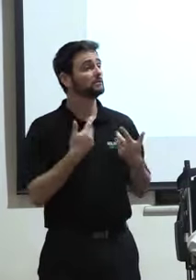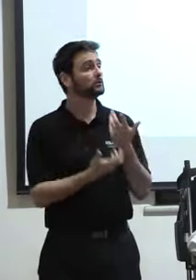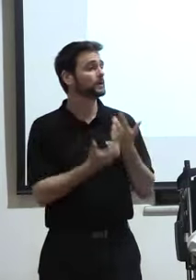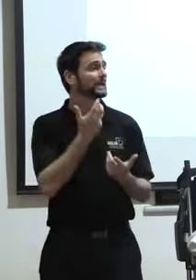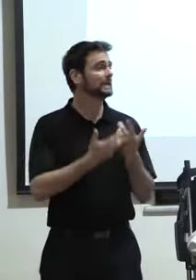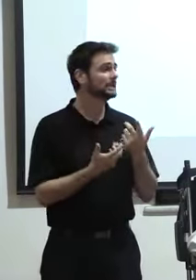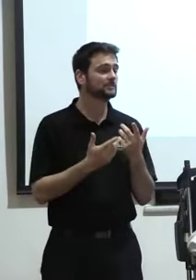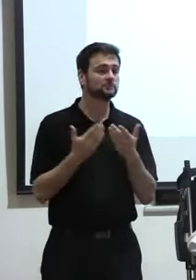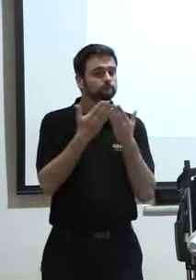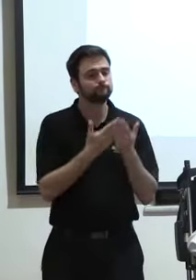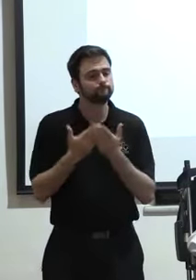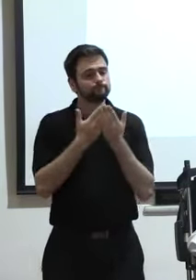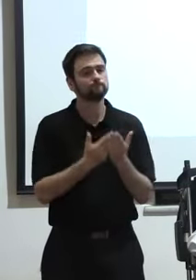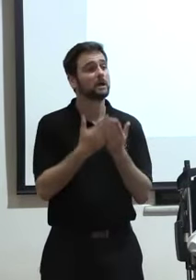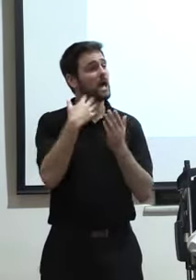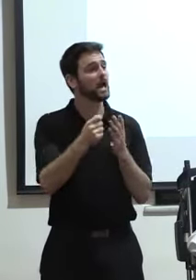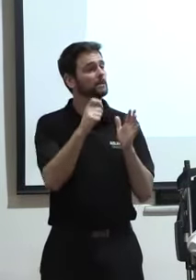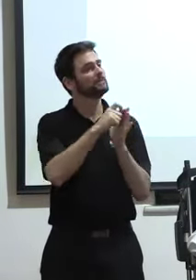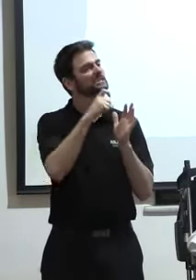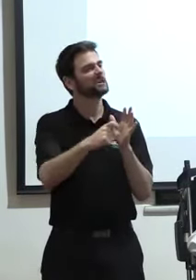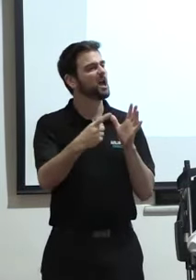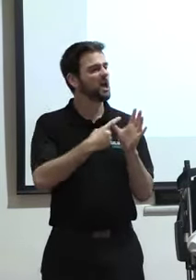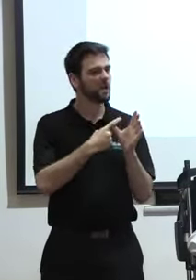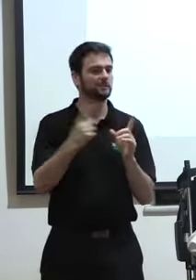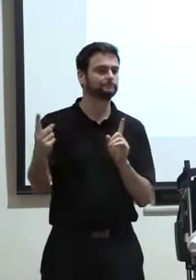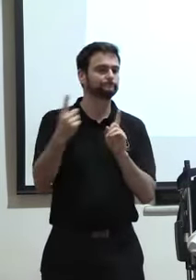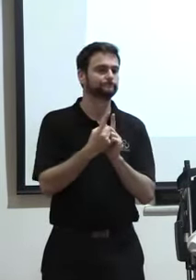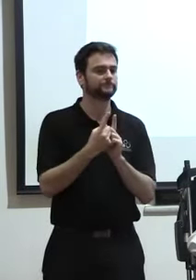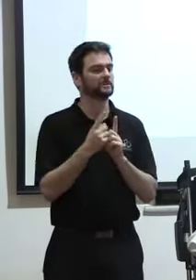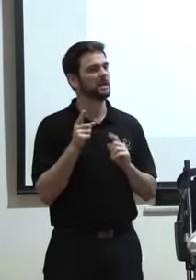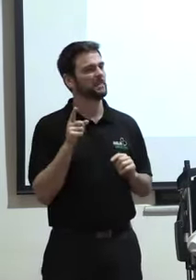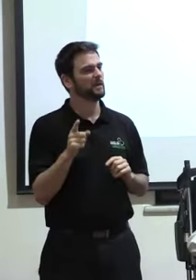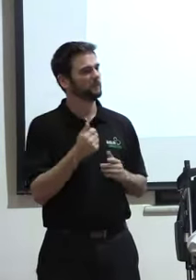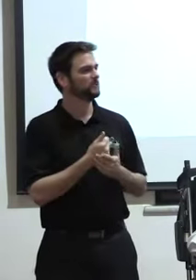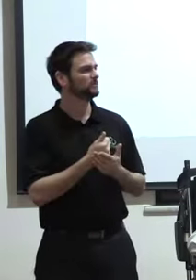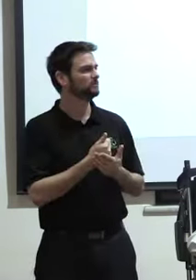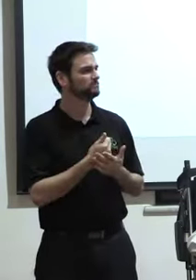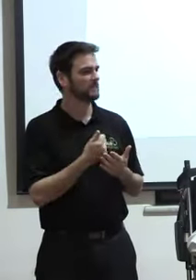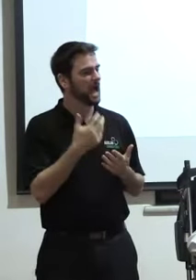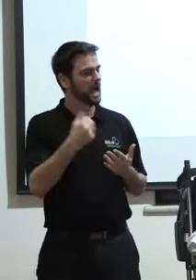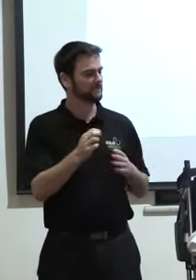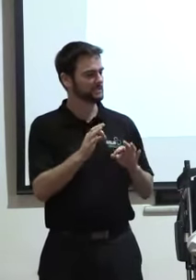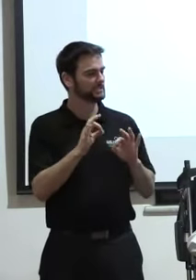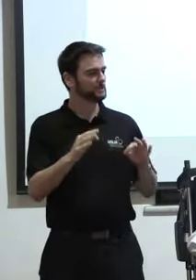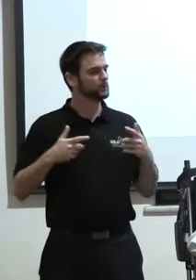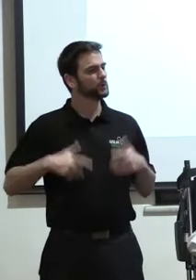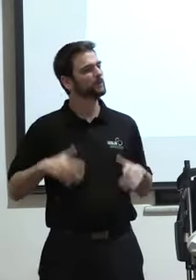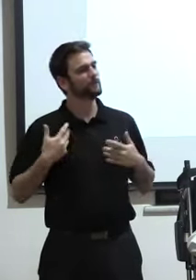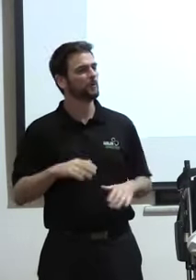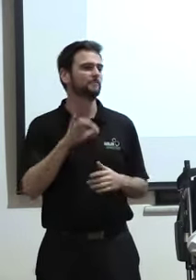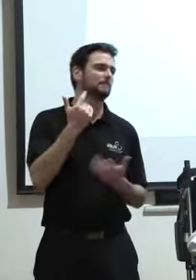in and they were, middle-aged, in their baby blue uniforms, looking